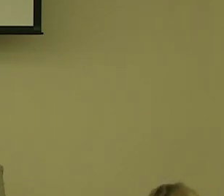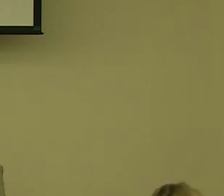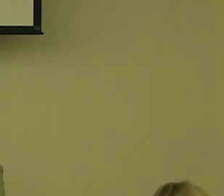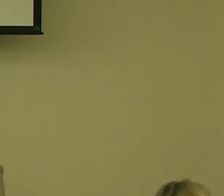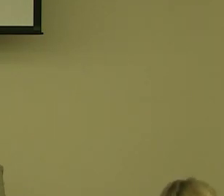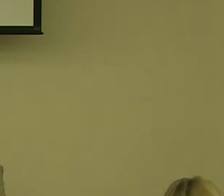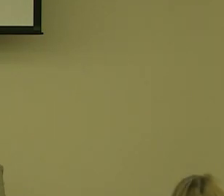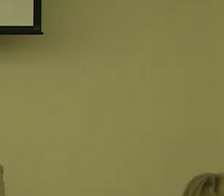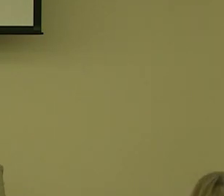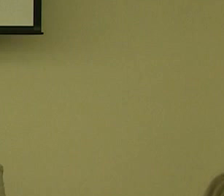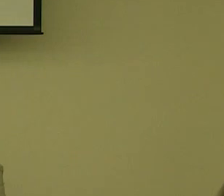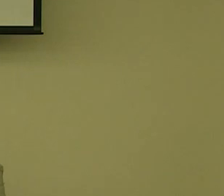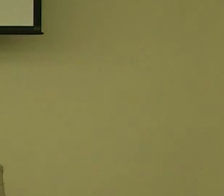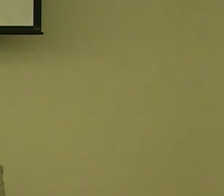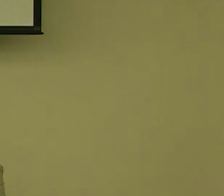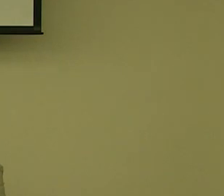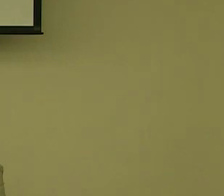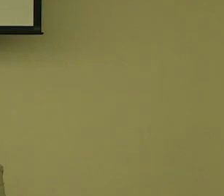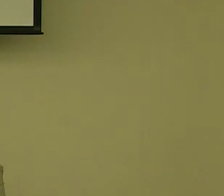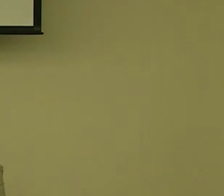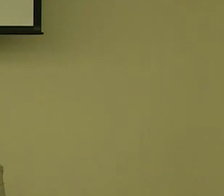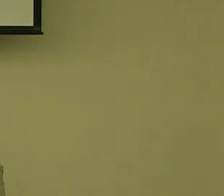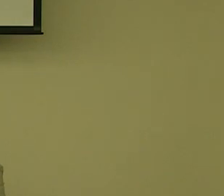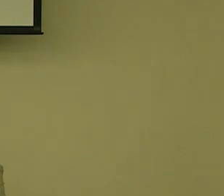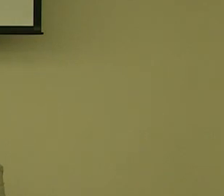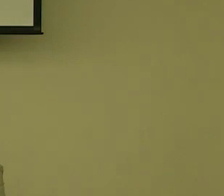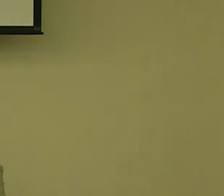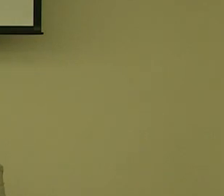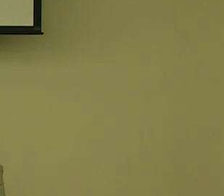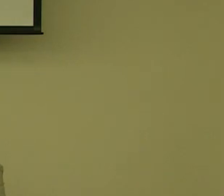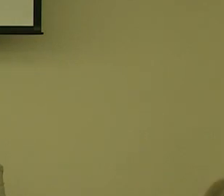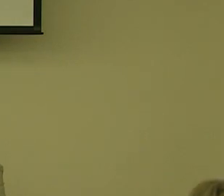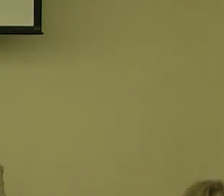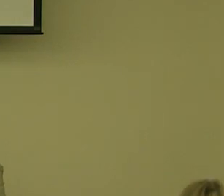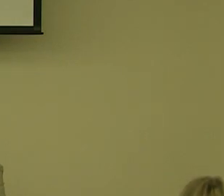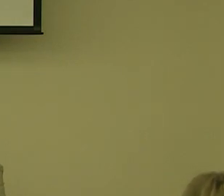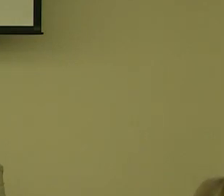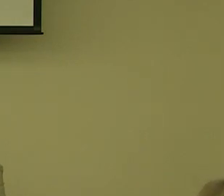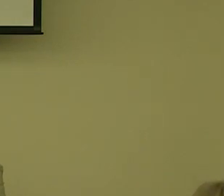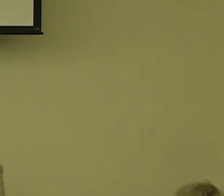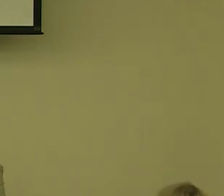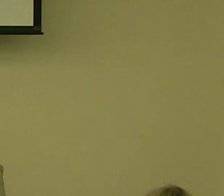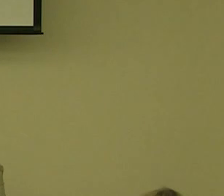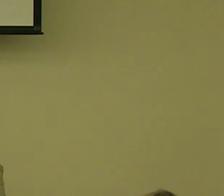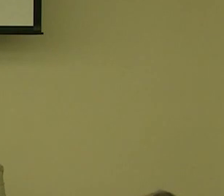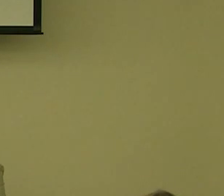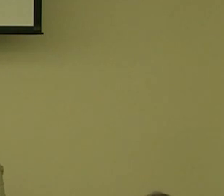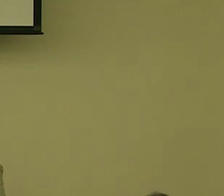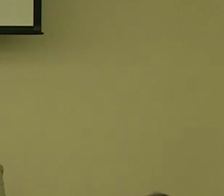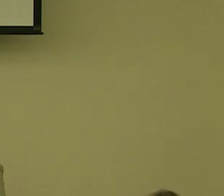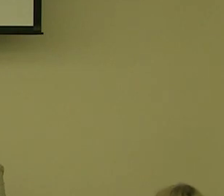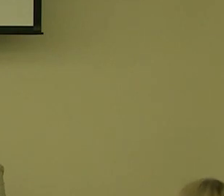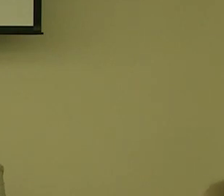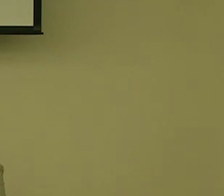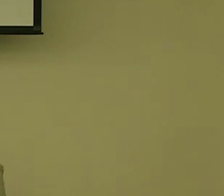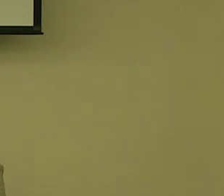a heavily informed and critical standpoint, but not necessarily an academic standpoint. That's fair. But I'm just thinking, you